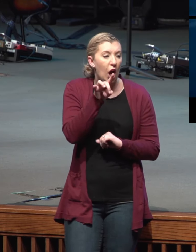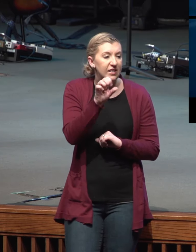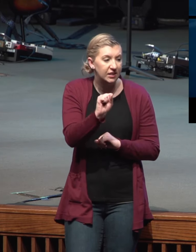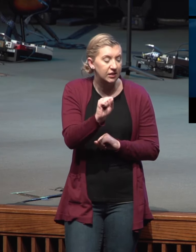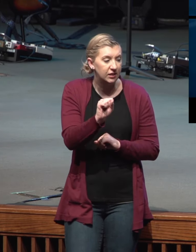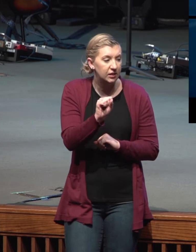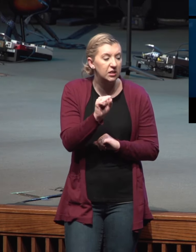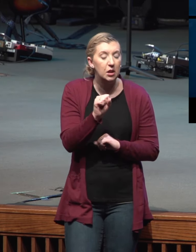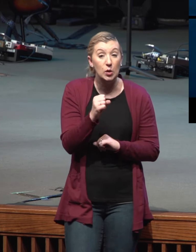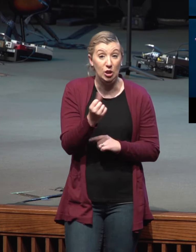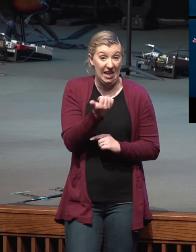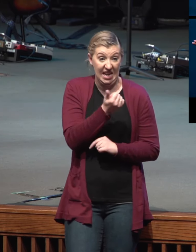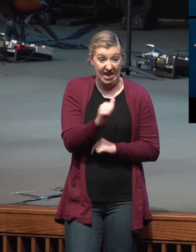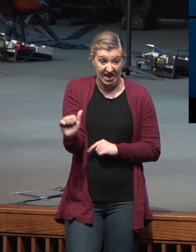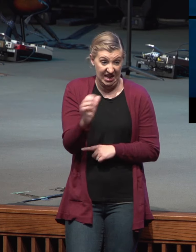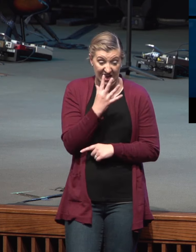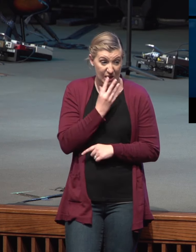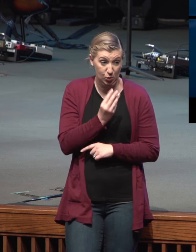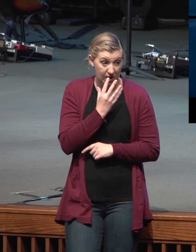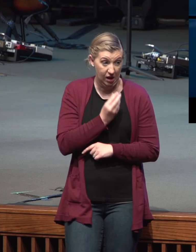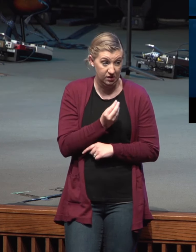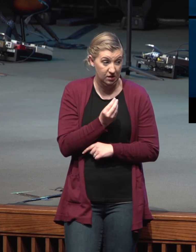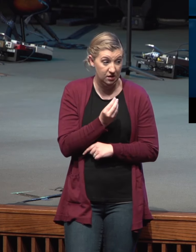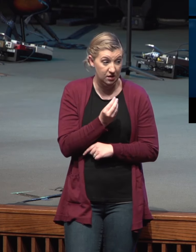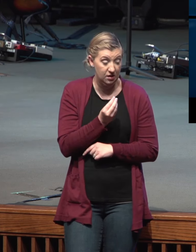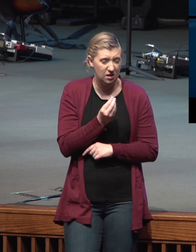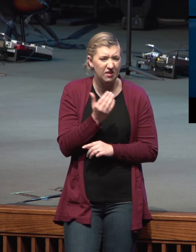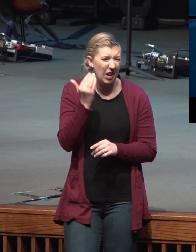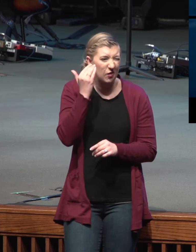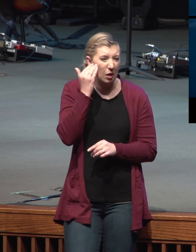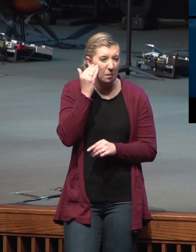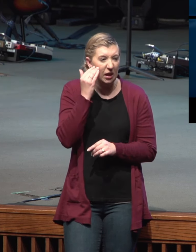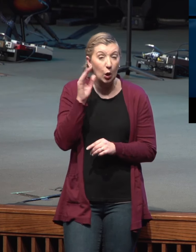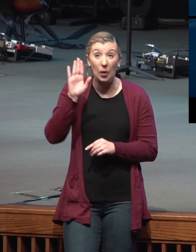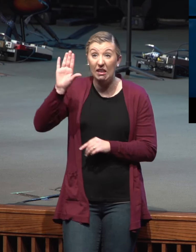which any Israelite familiar with